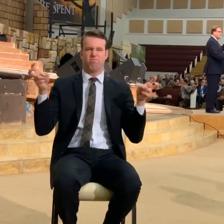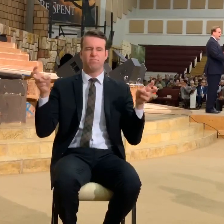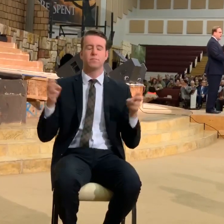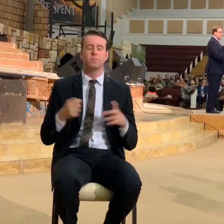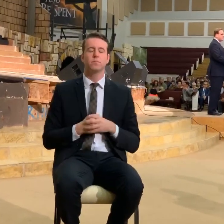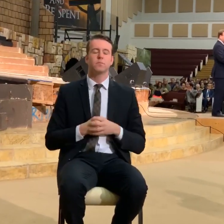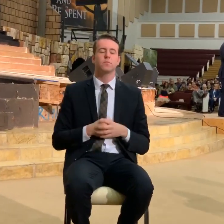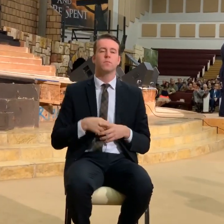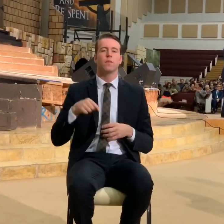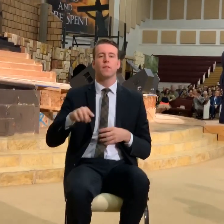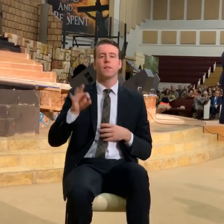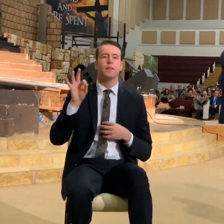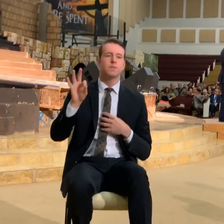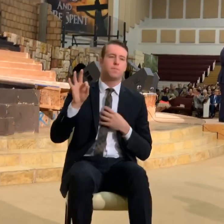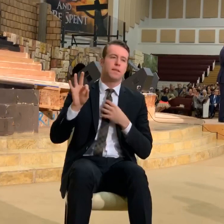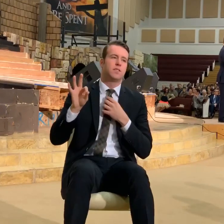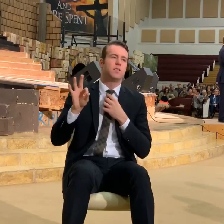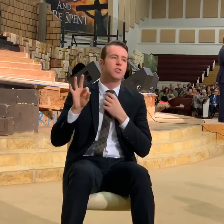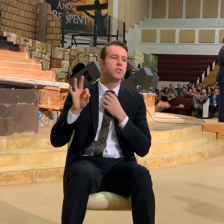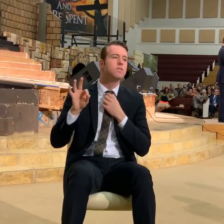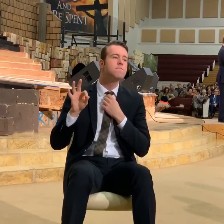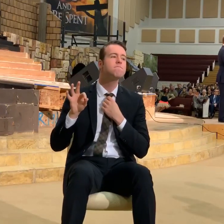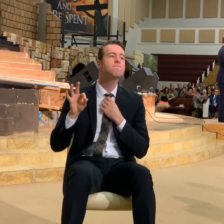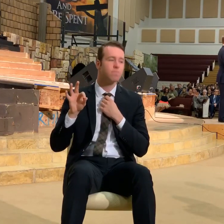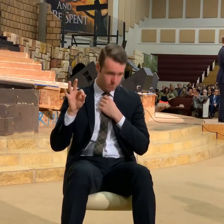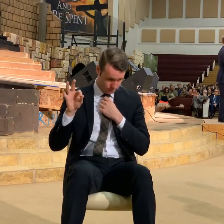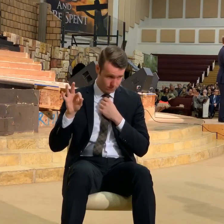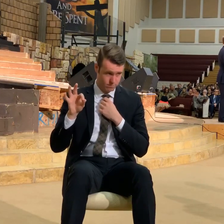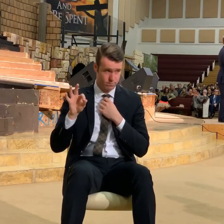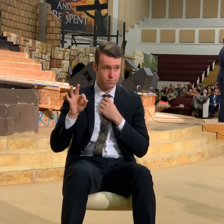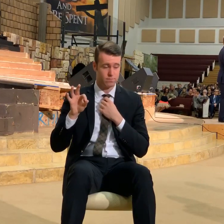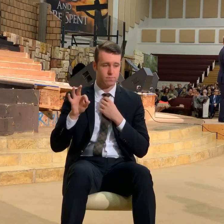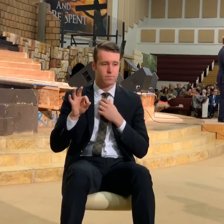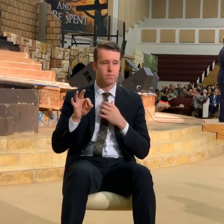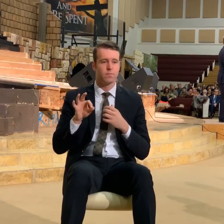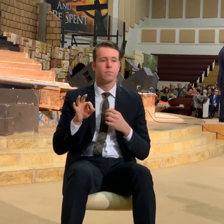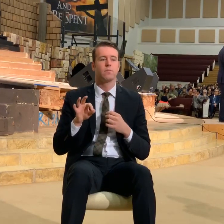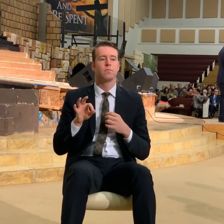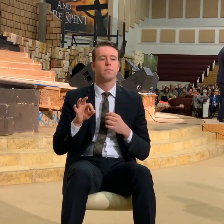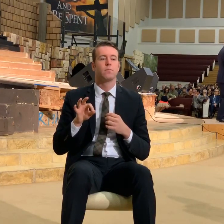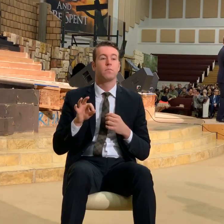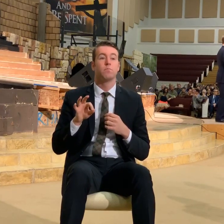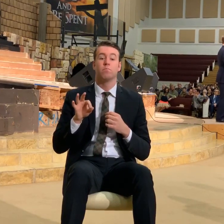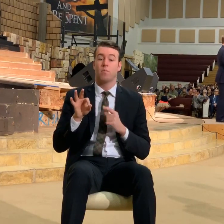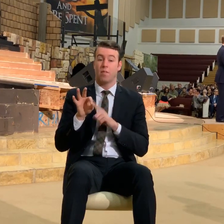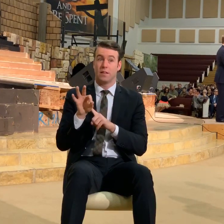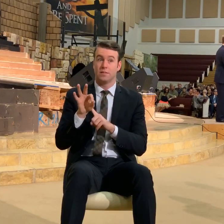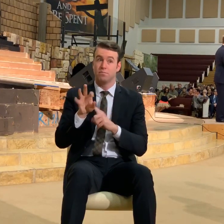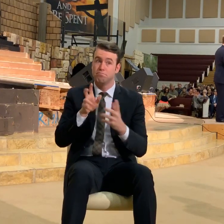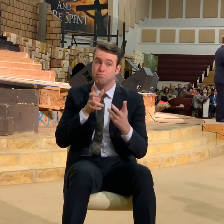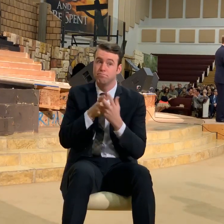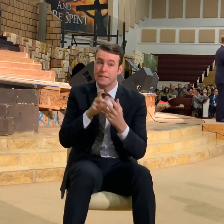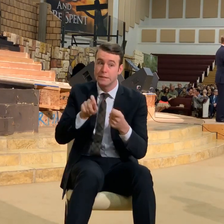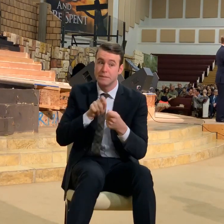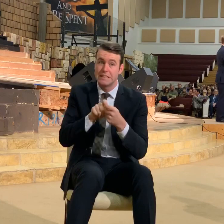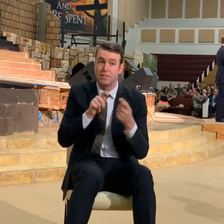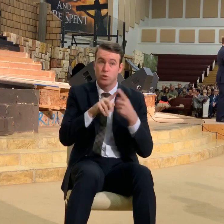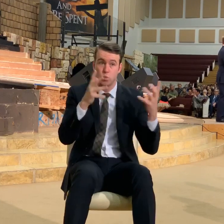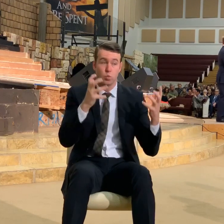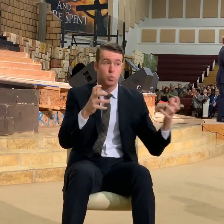tonight is about, it could be specifically to the church as a corporate